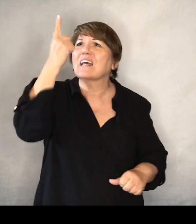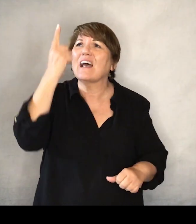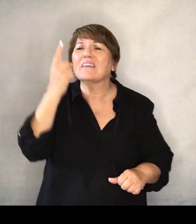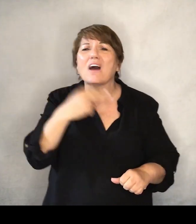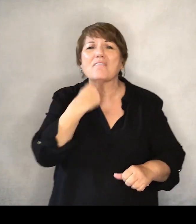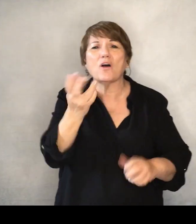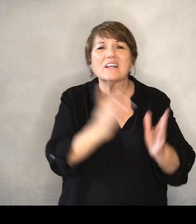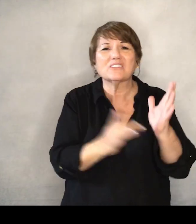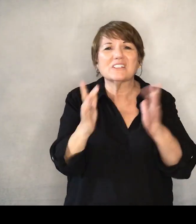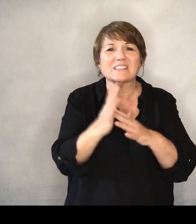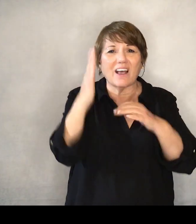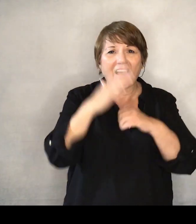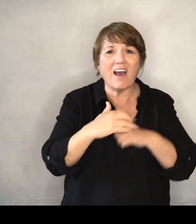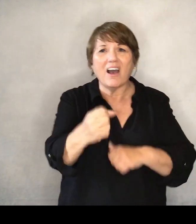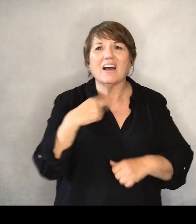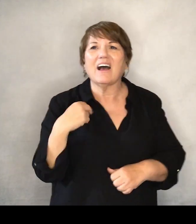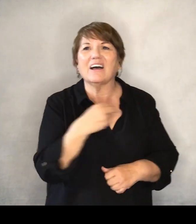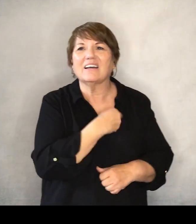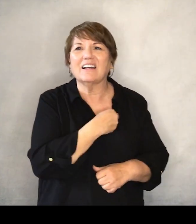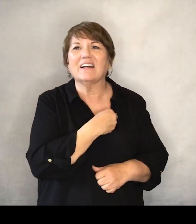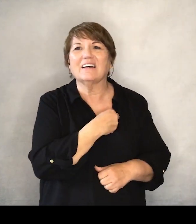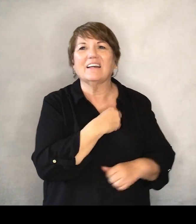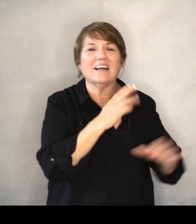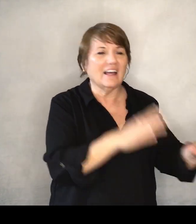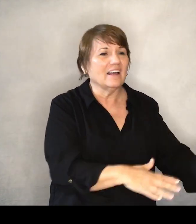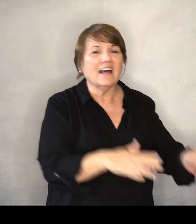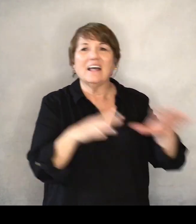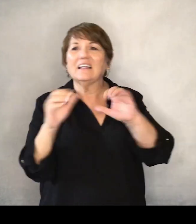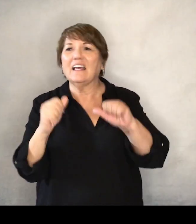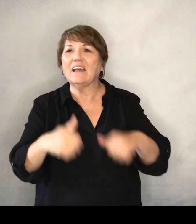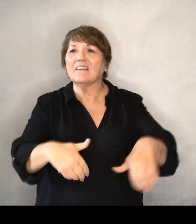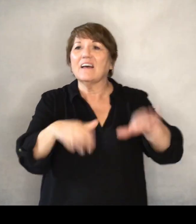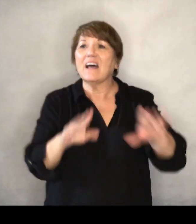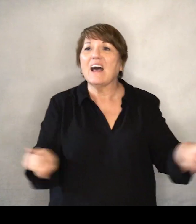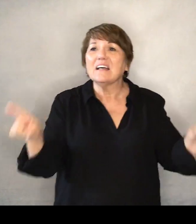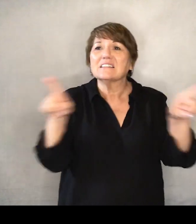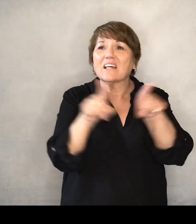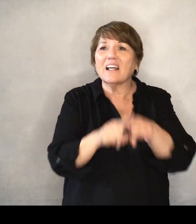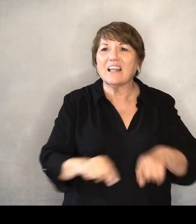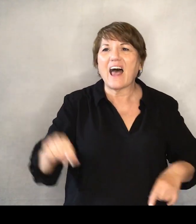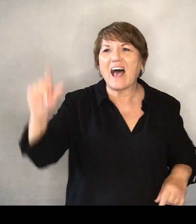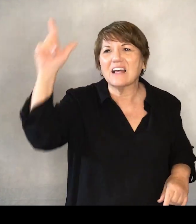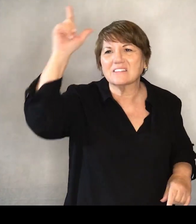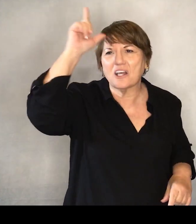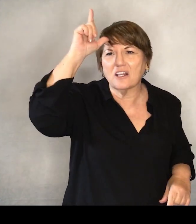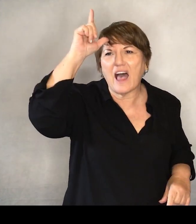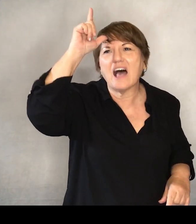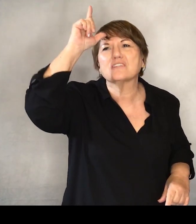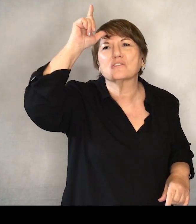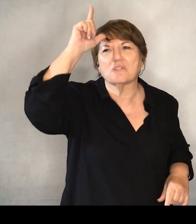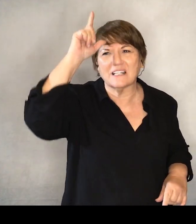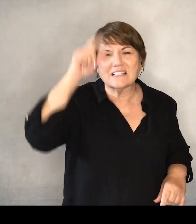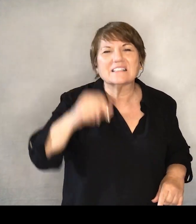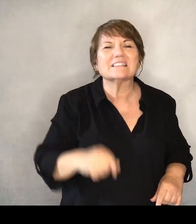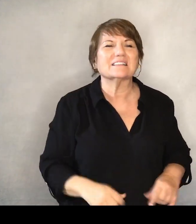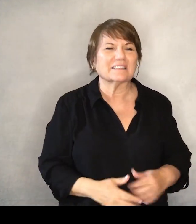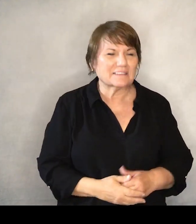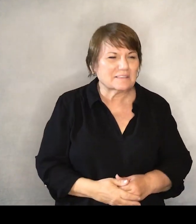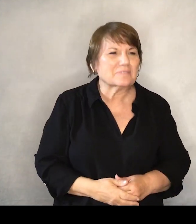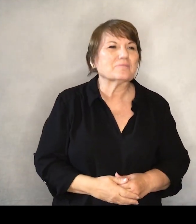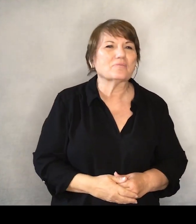of Jesus calling us out from the grave? Like Lazarus,